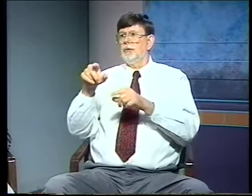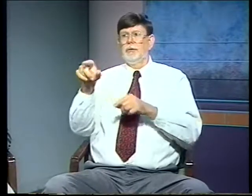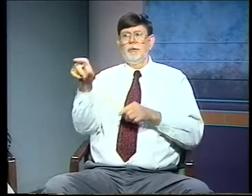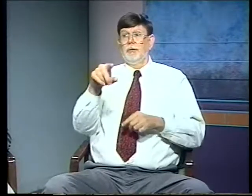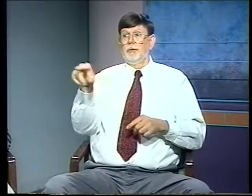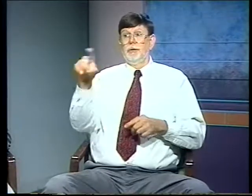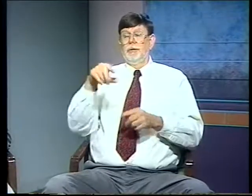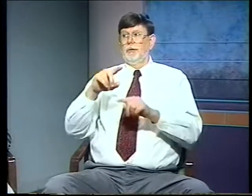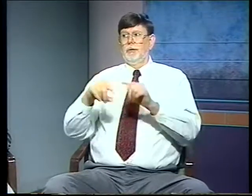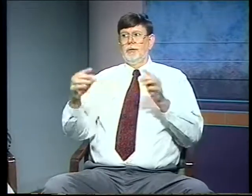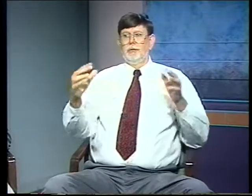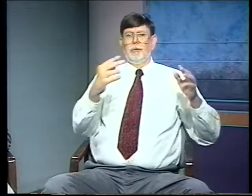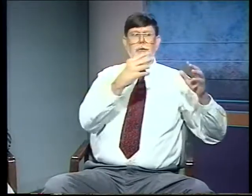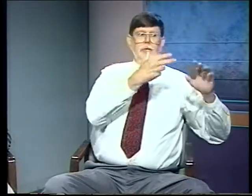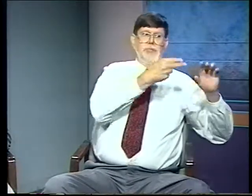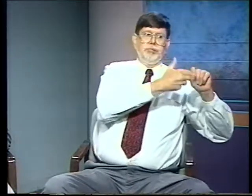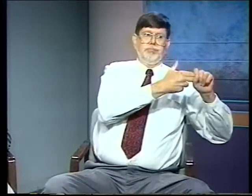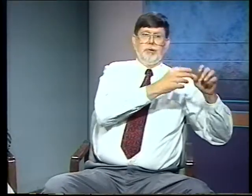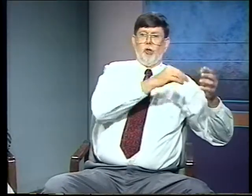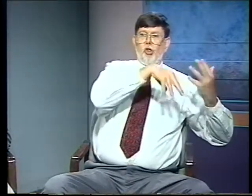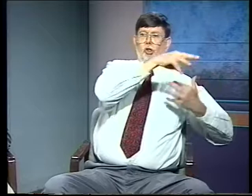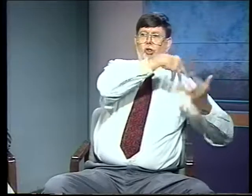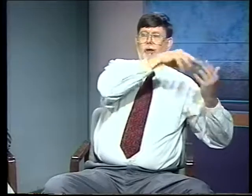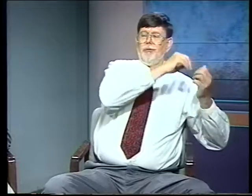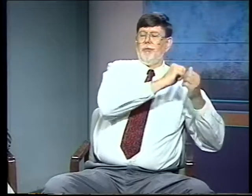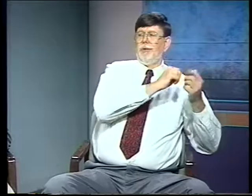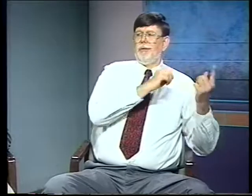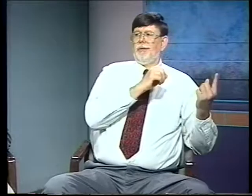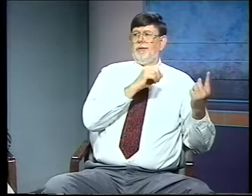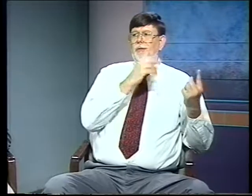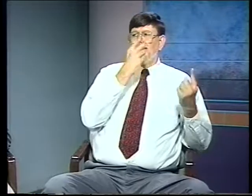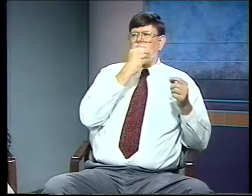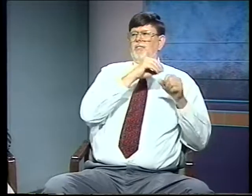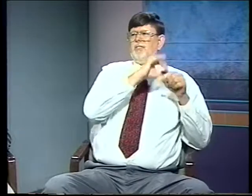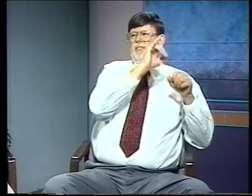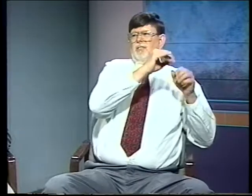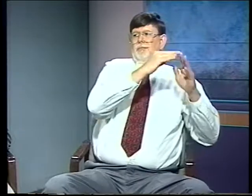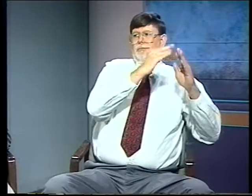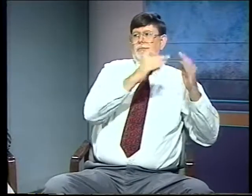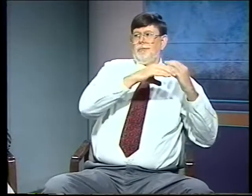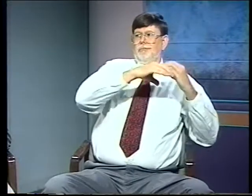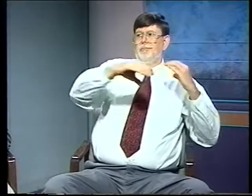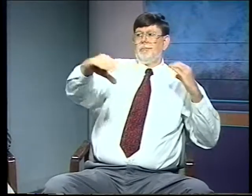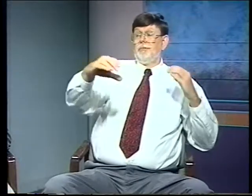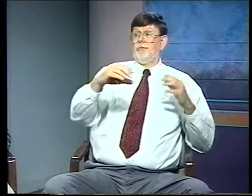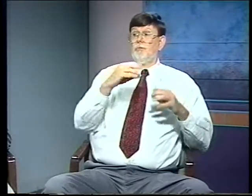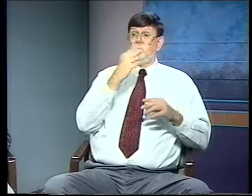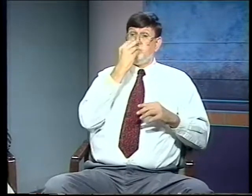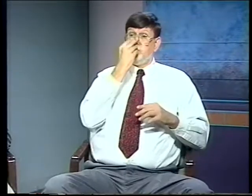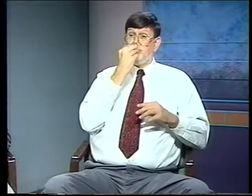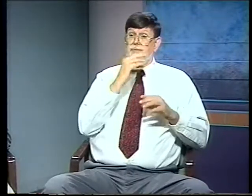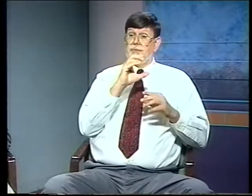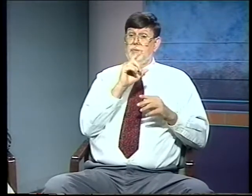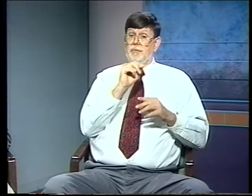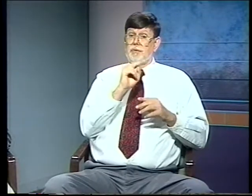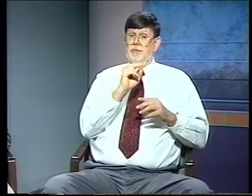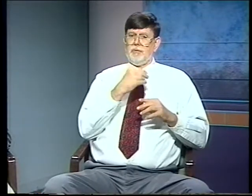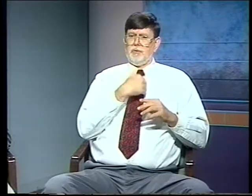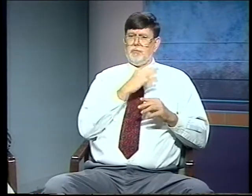And so they were actually at the other end of the longhouse from the others. So the Wolf